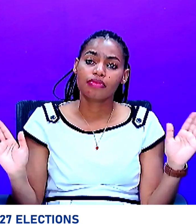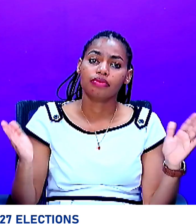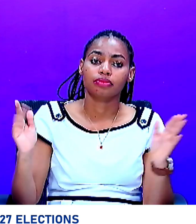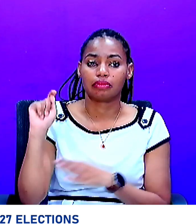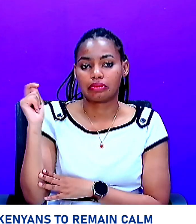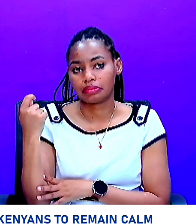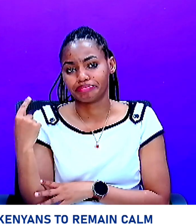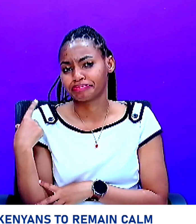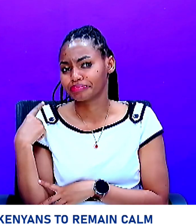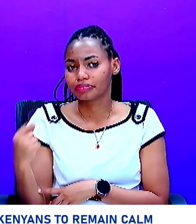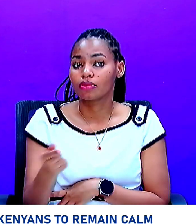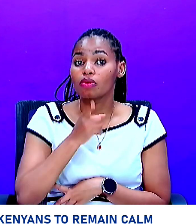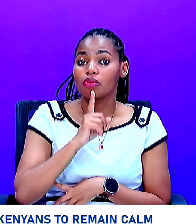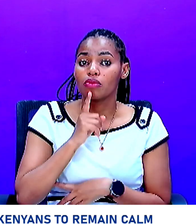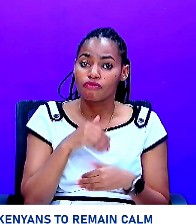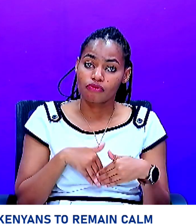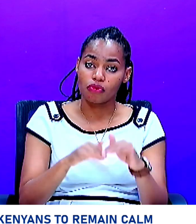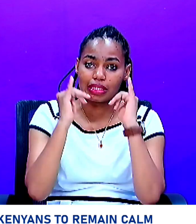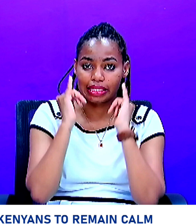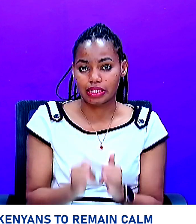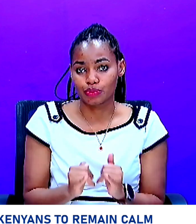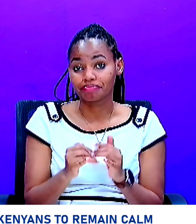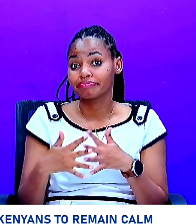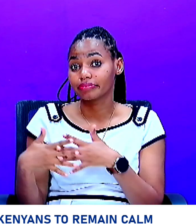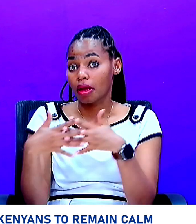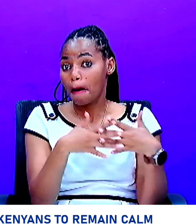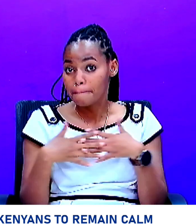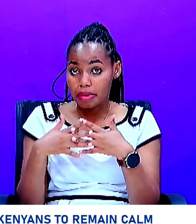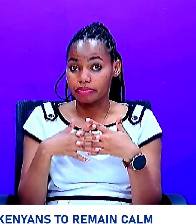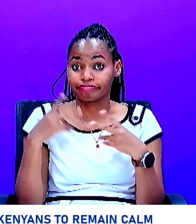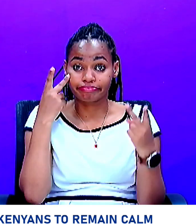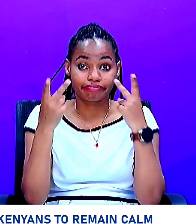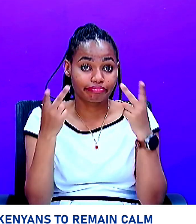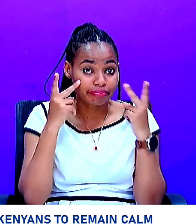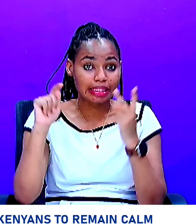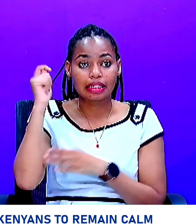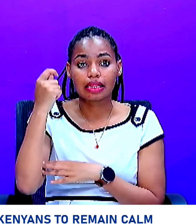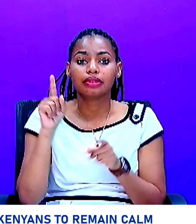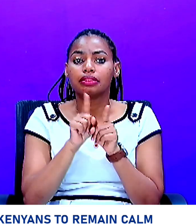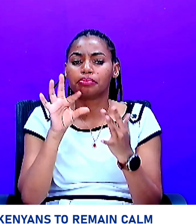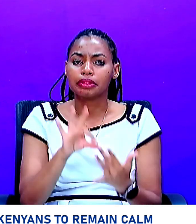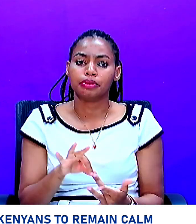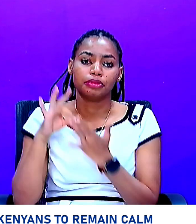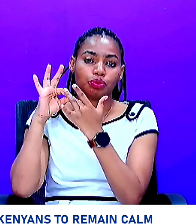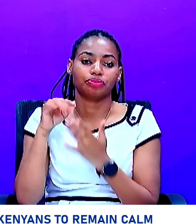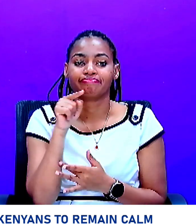has urged Kenyans to remain calm following the news that the United States is reviewing Kenyans' special